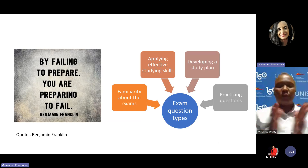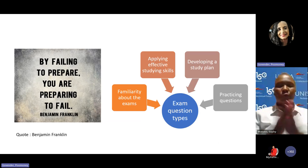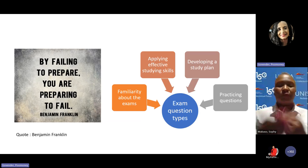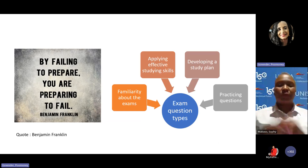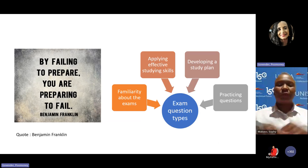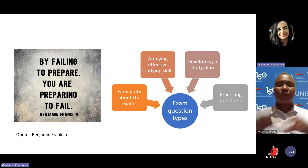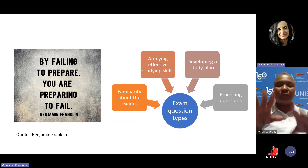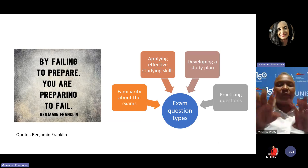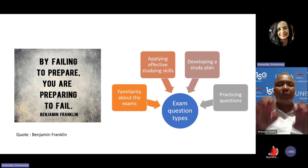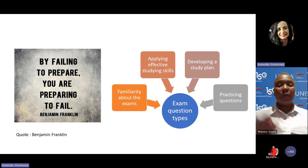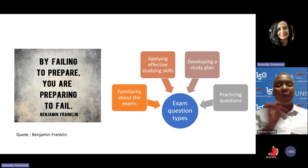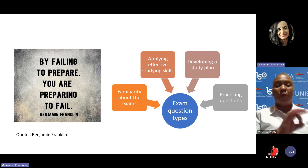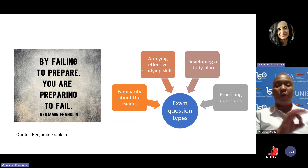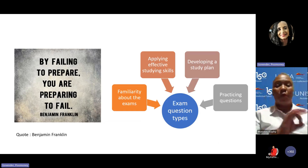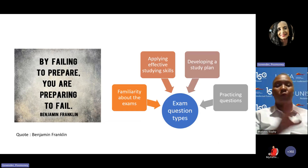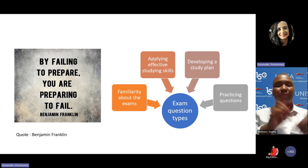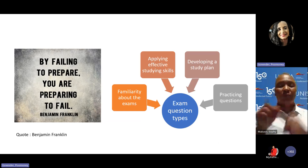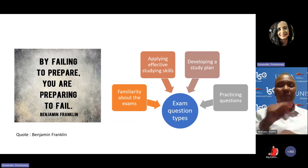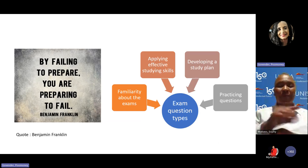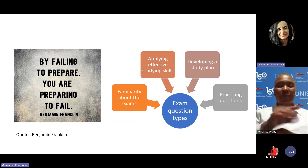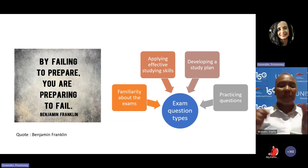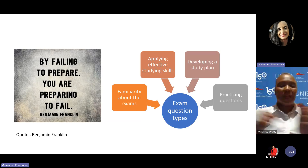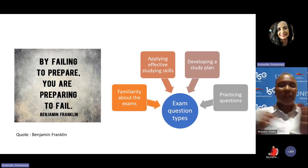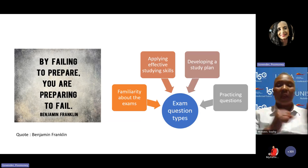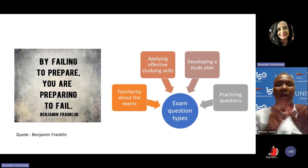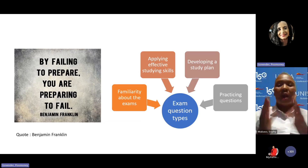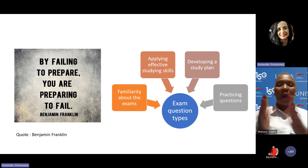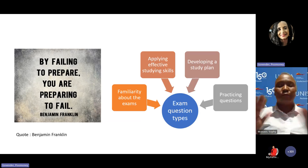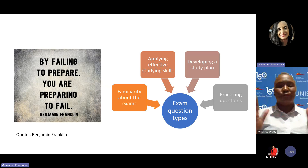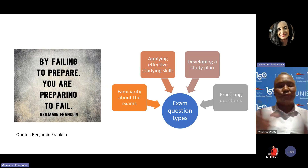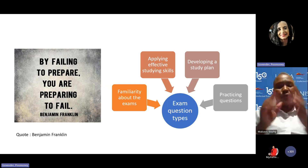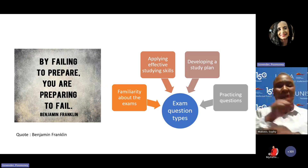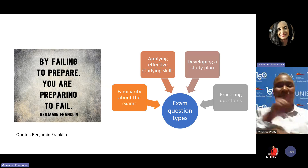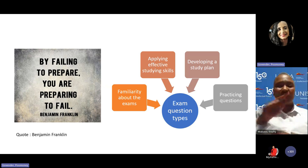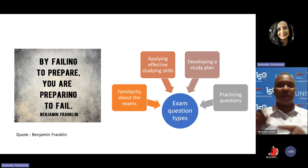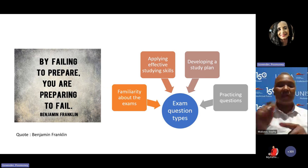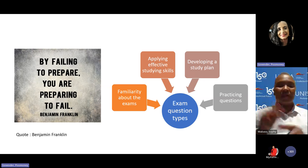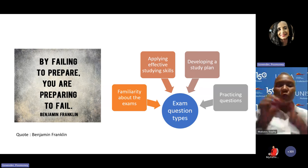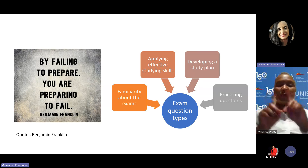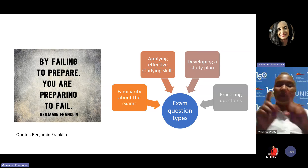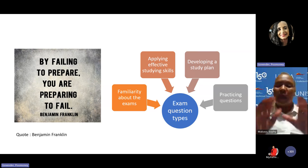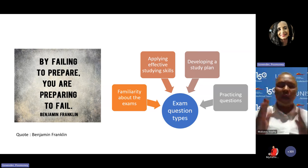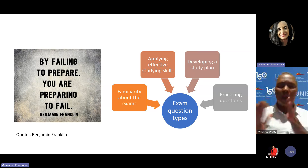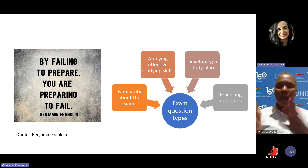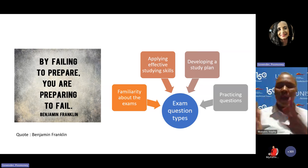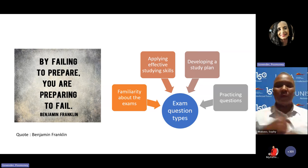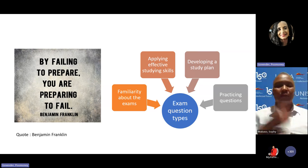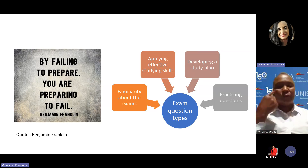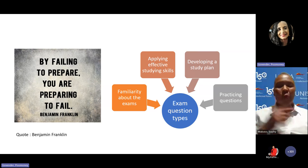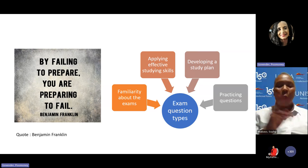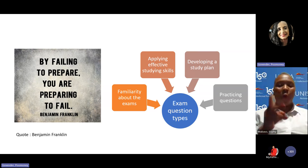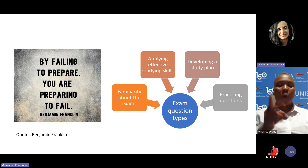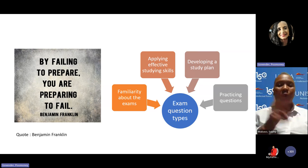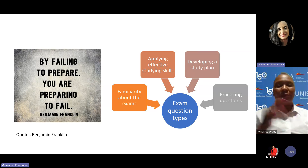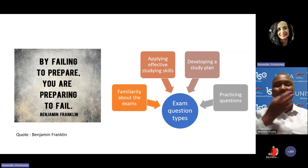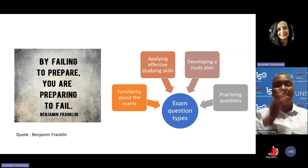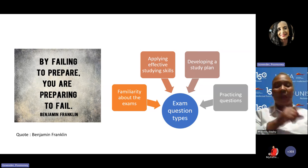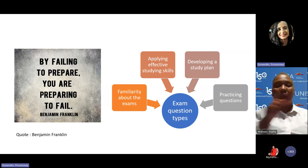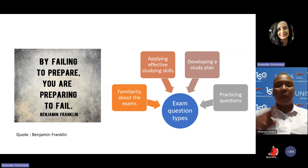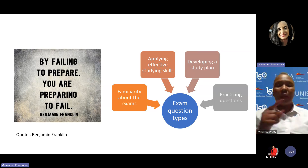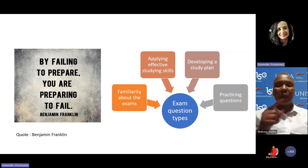So whilst we talk about the strategies on how to approach these types of questions, we are also going to say to you